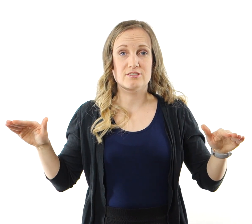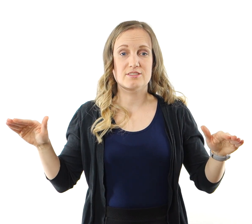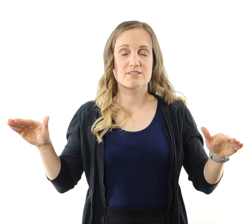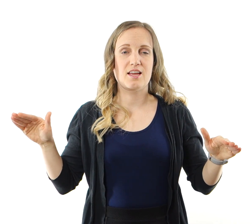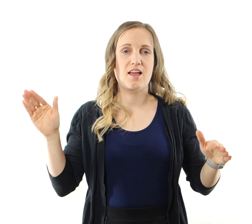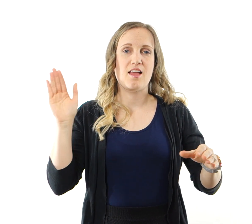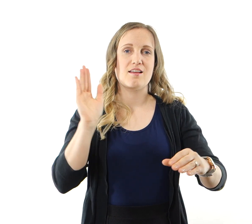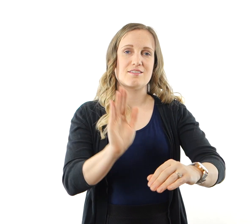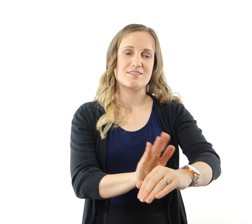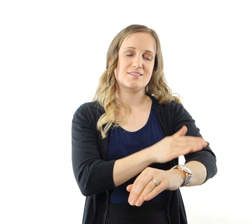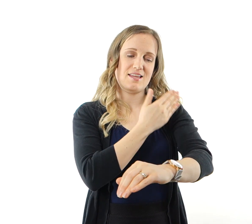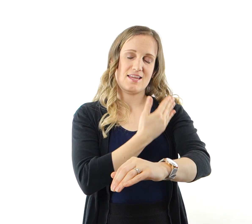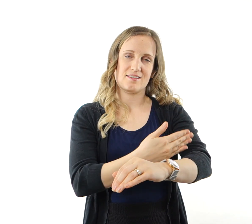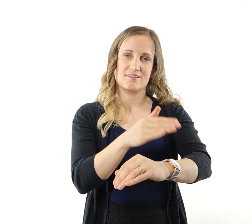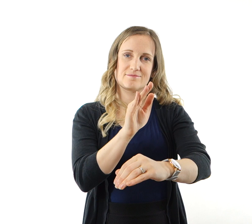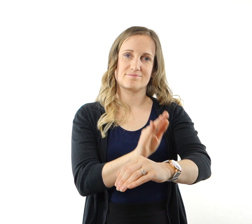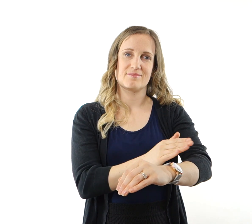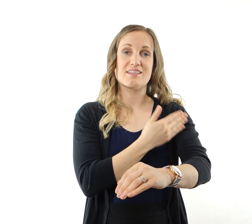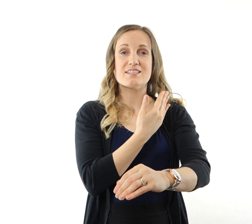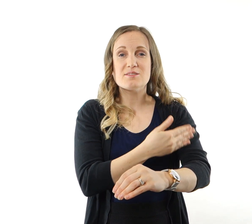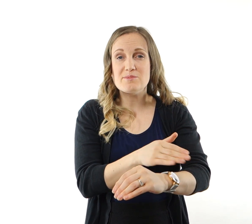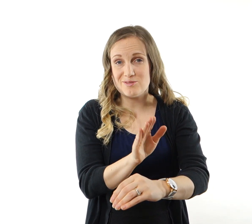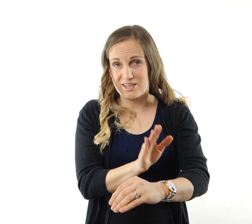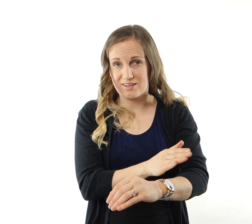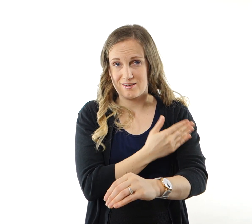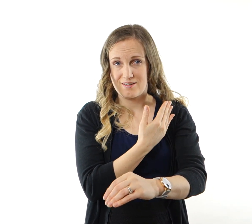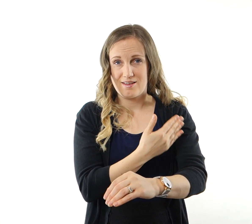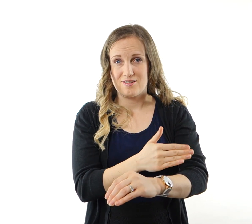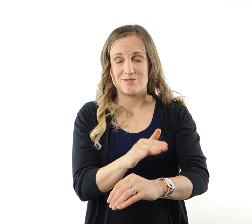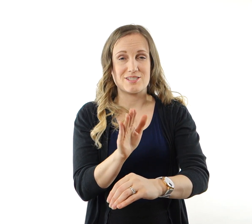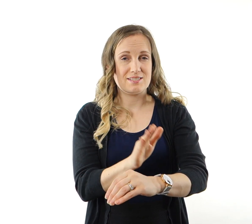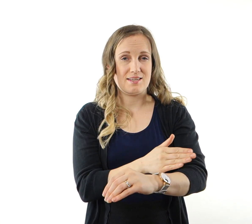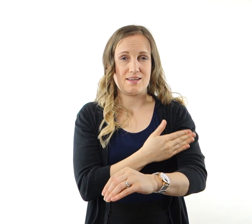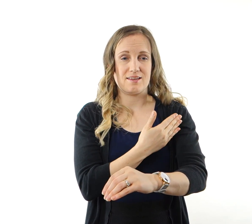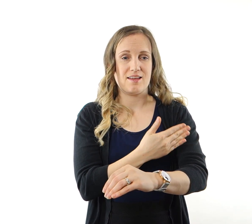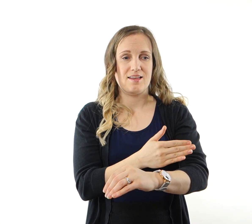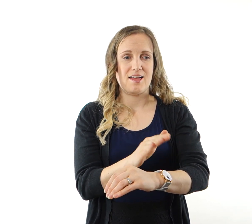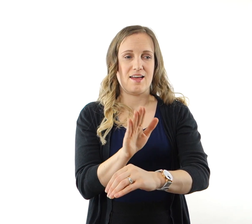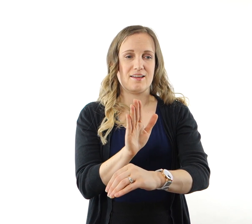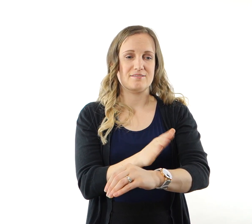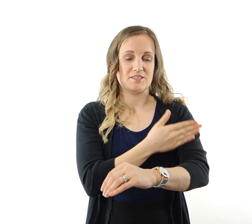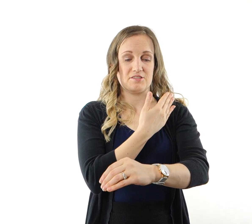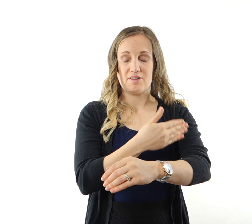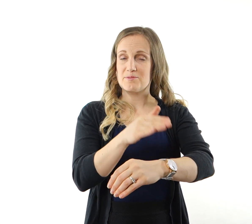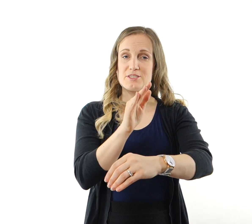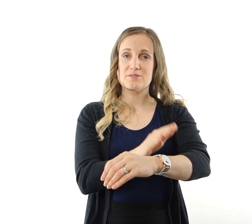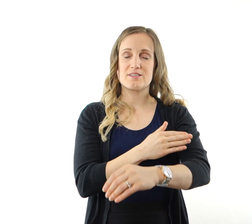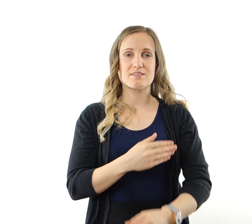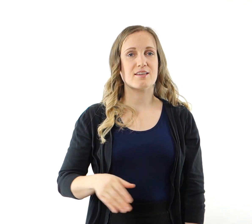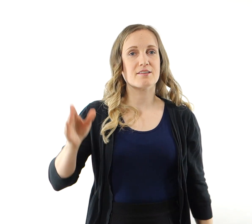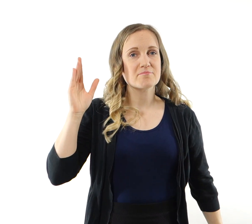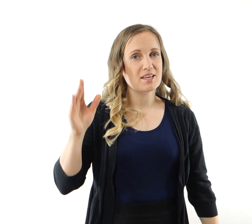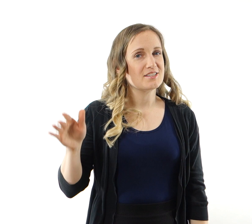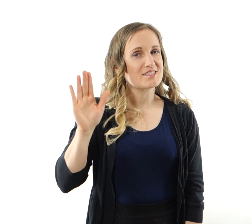angels sing? And this is music or singing. And this is a fun one too because it's like just like